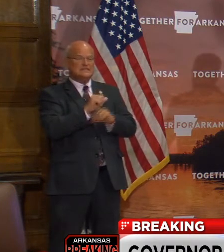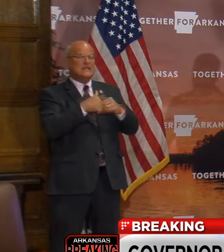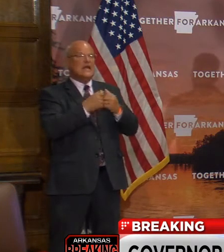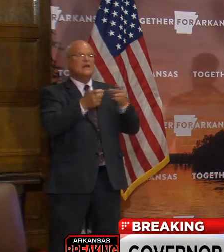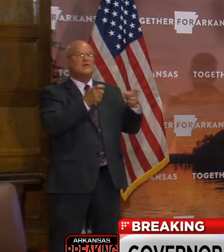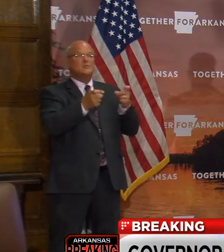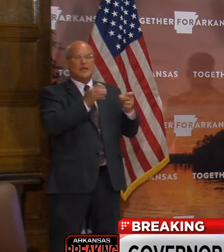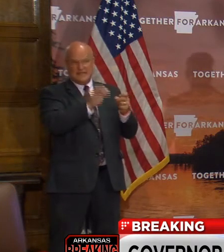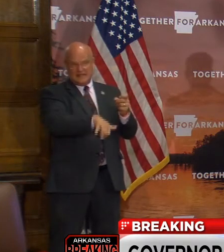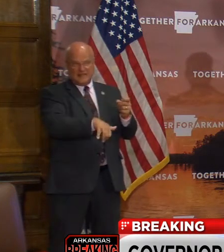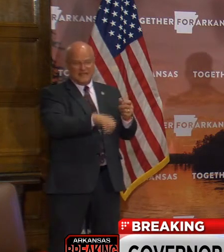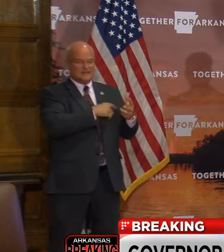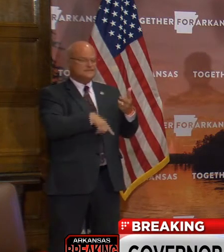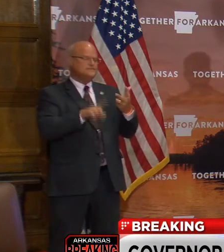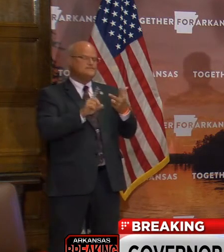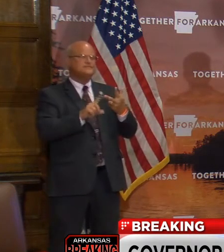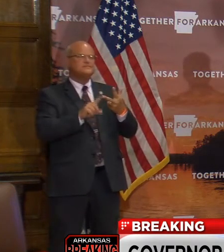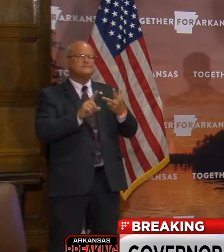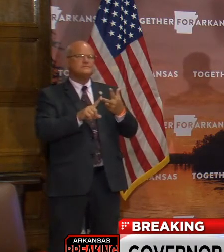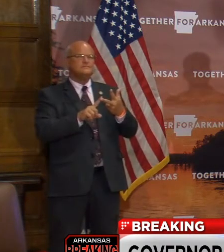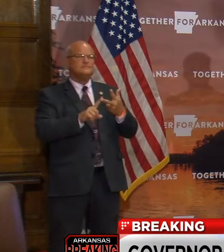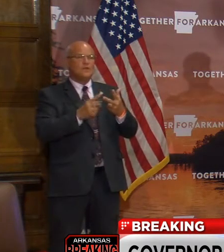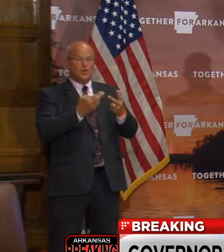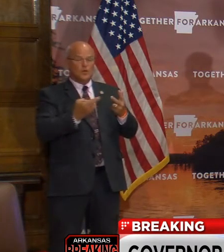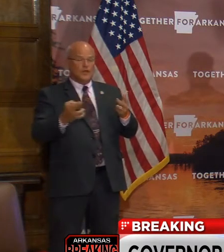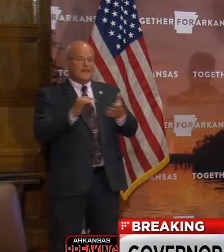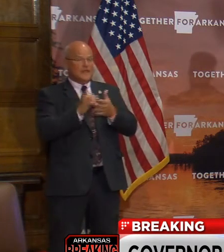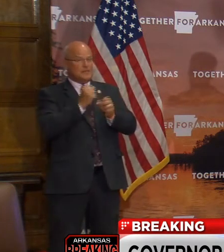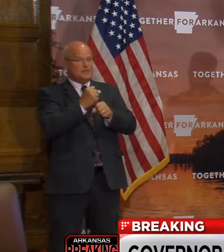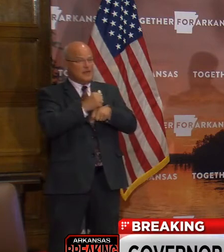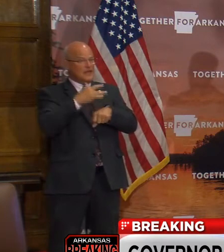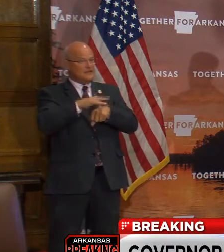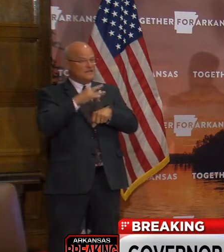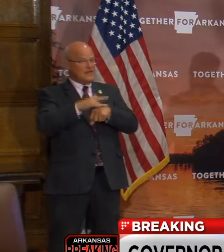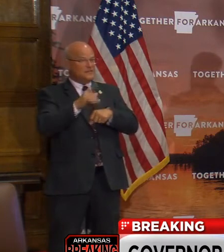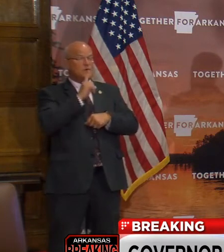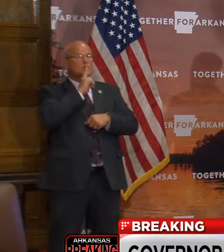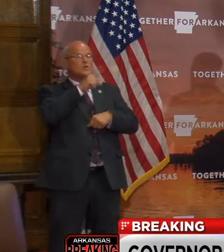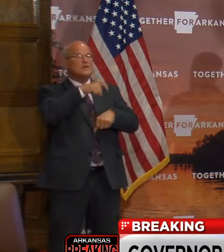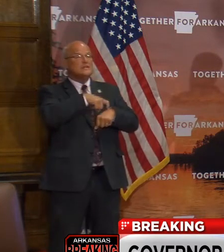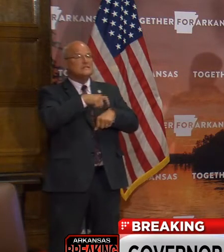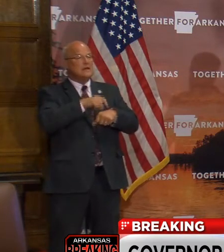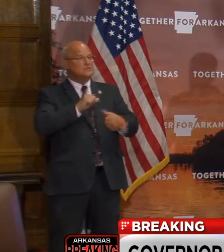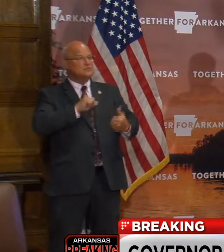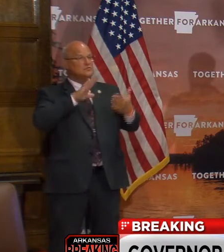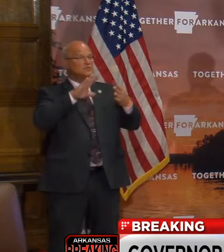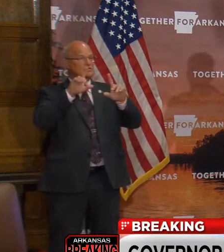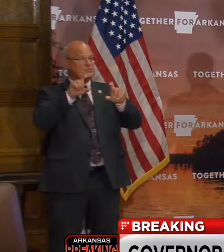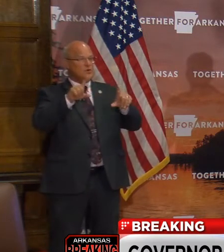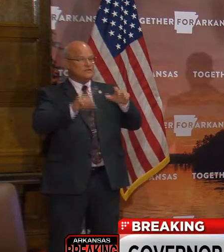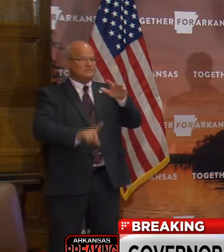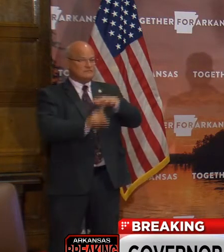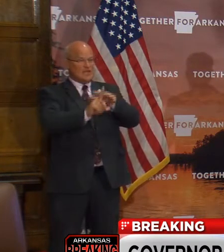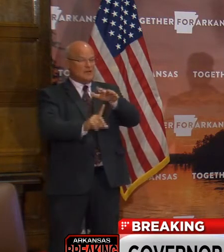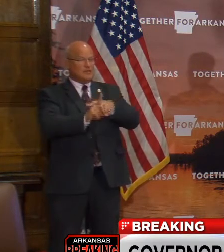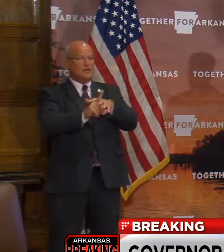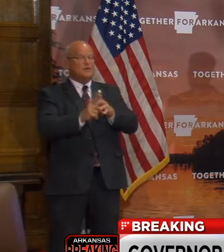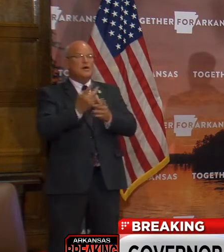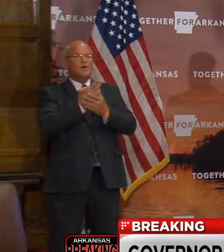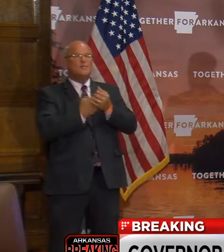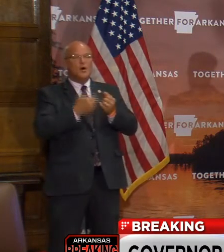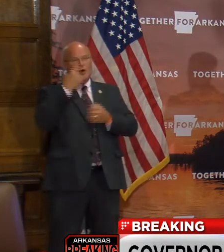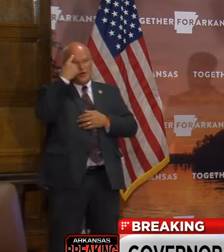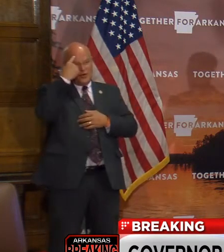cope with that? And then third, are there resources that can be made available in real time to address questions that come up, both